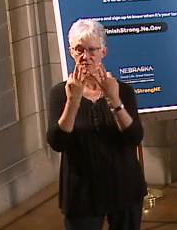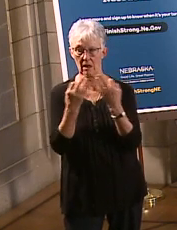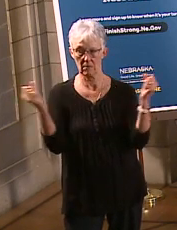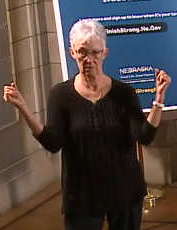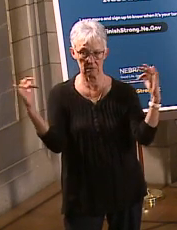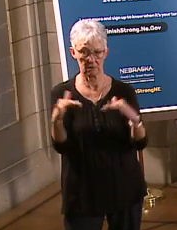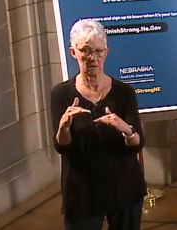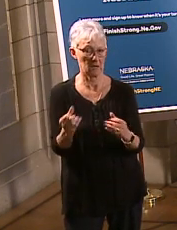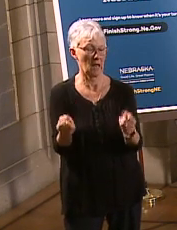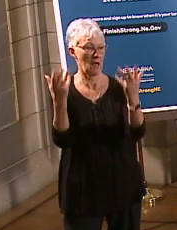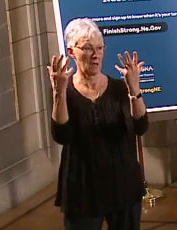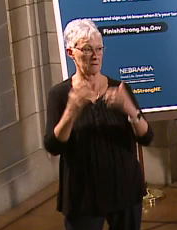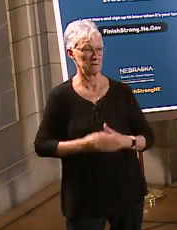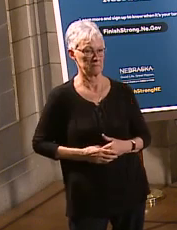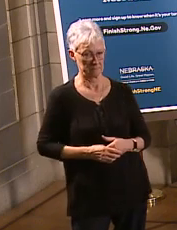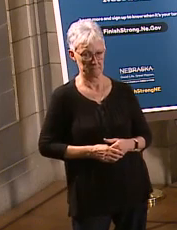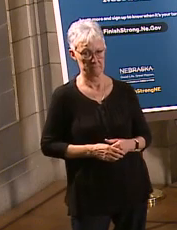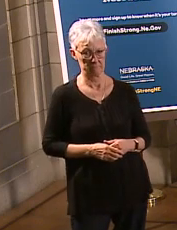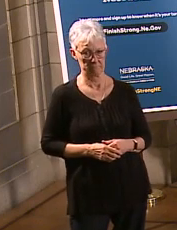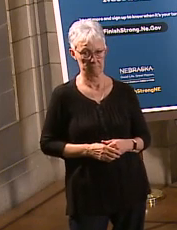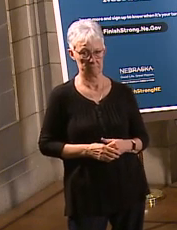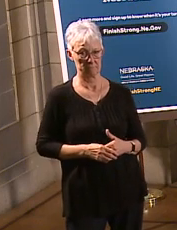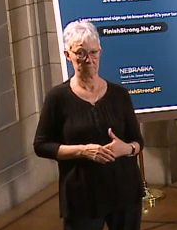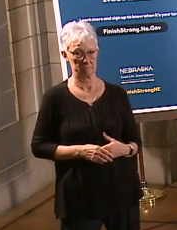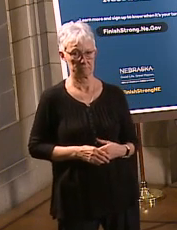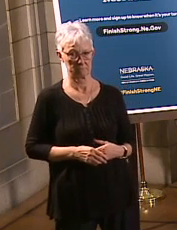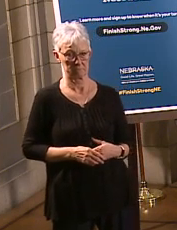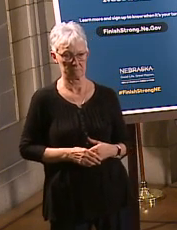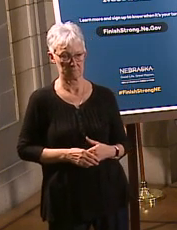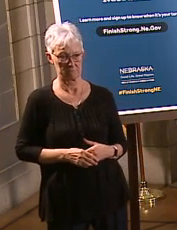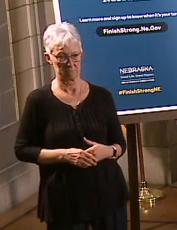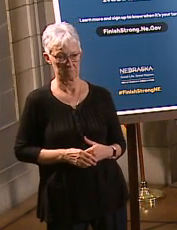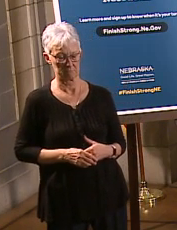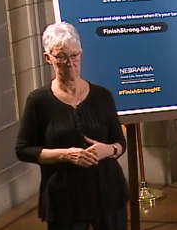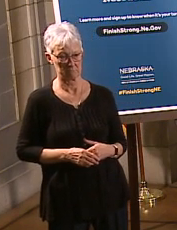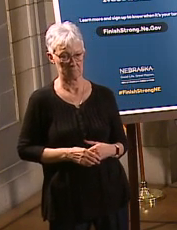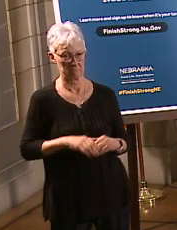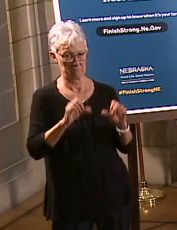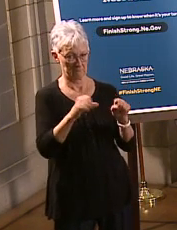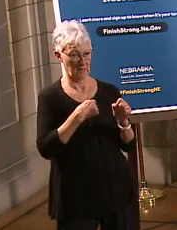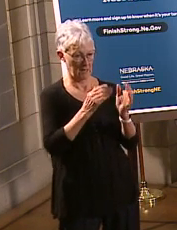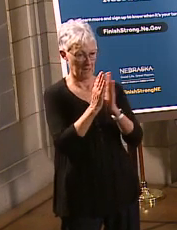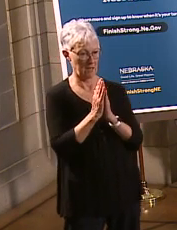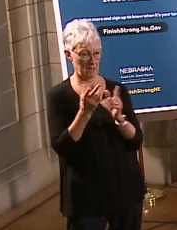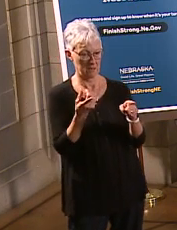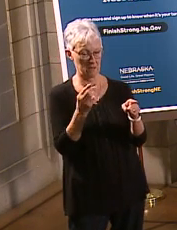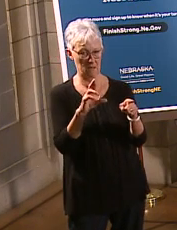more questions. Time for a couple more questions. Can I ask Dr. Antone a question about